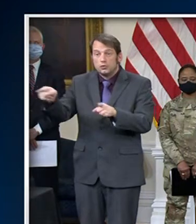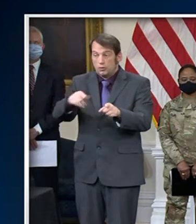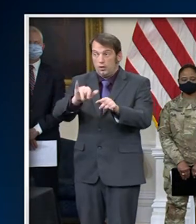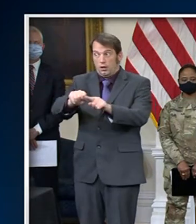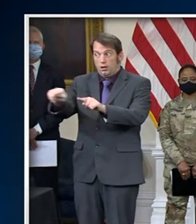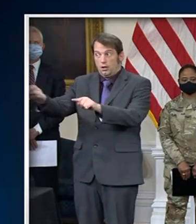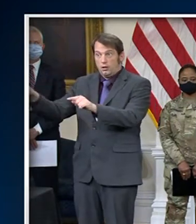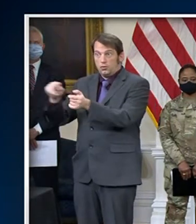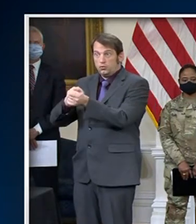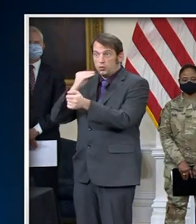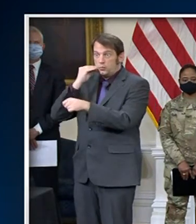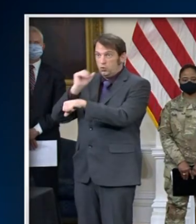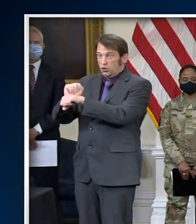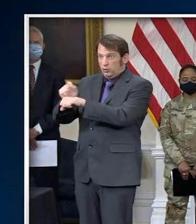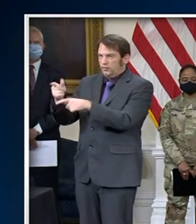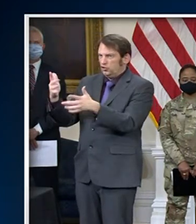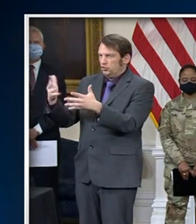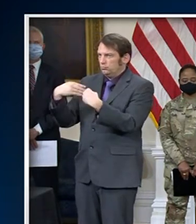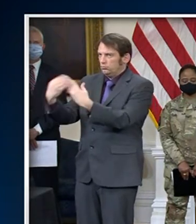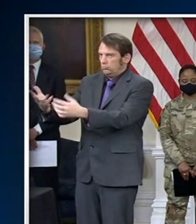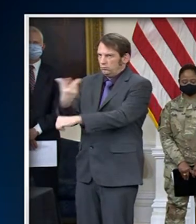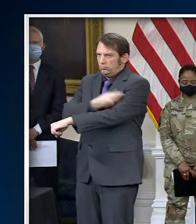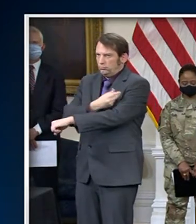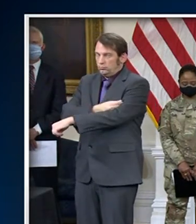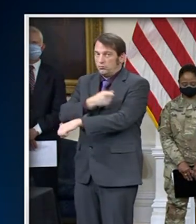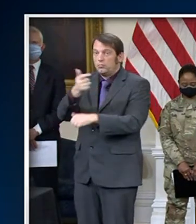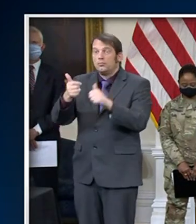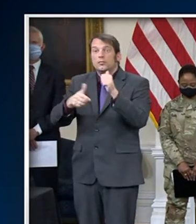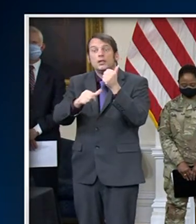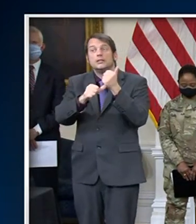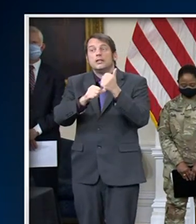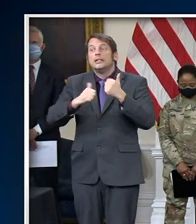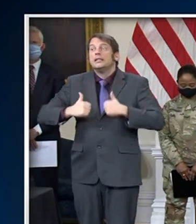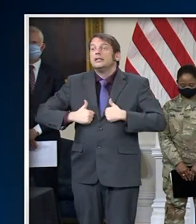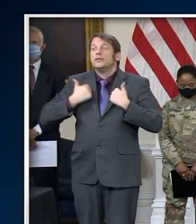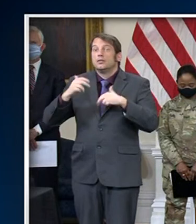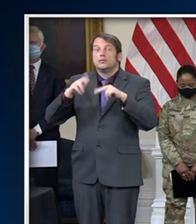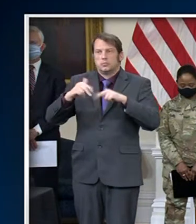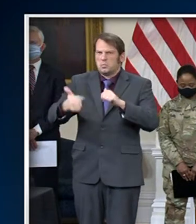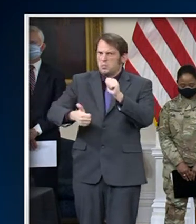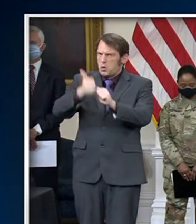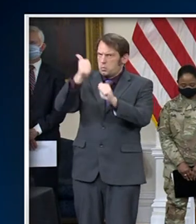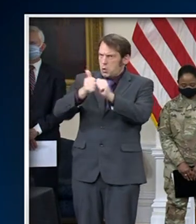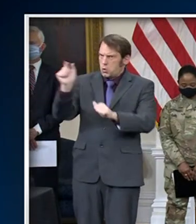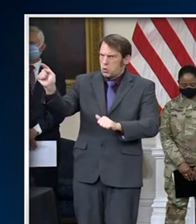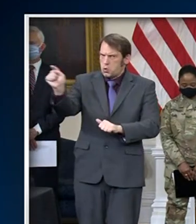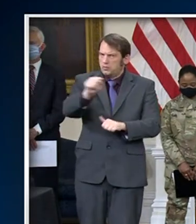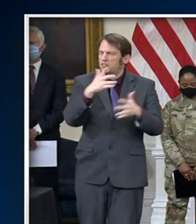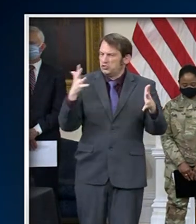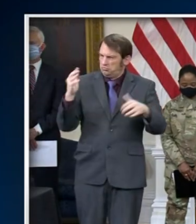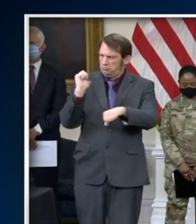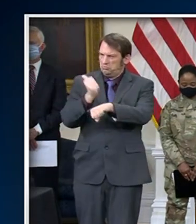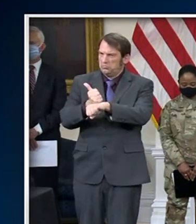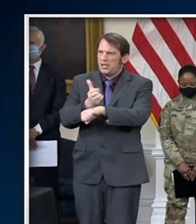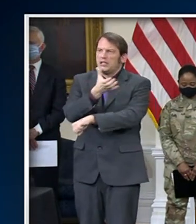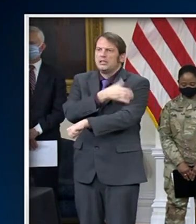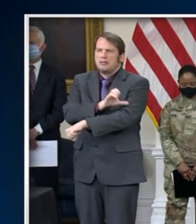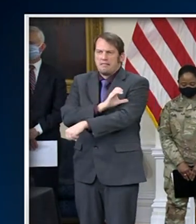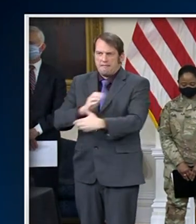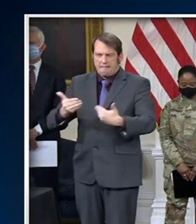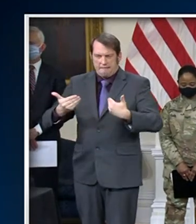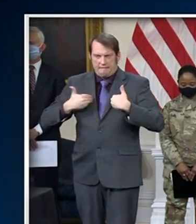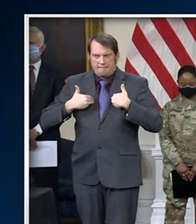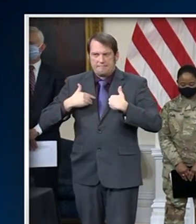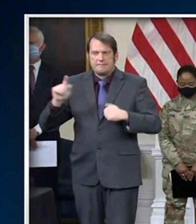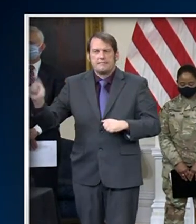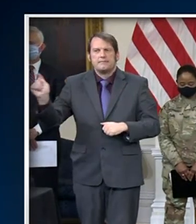The clinics in most assisted living facilities are now complete, and clinics are currently underway